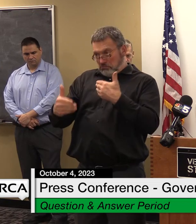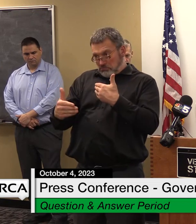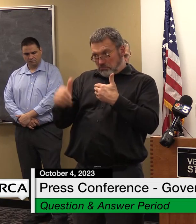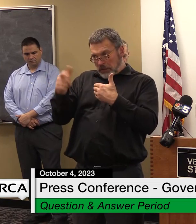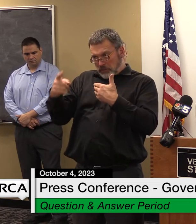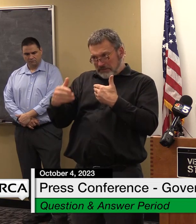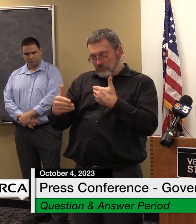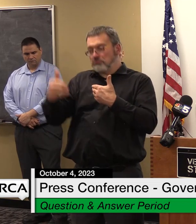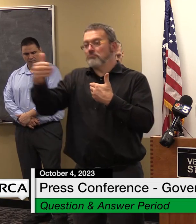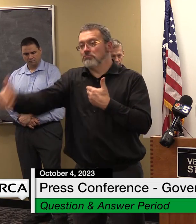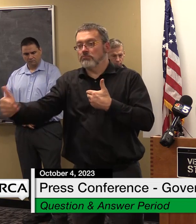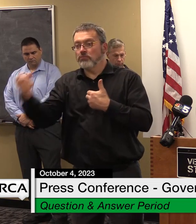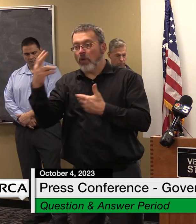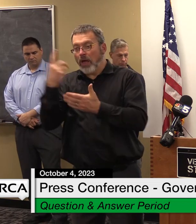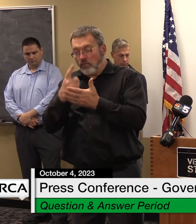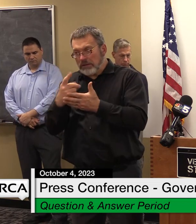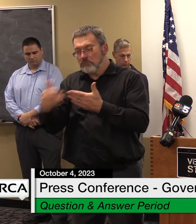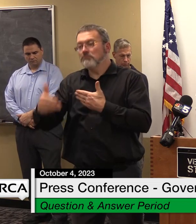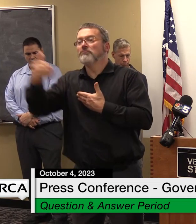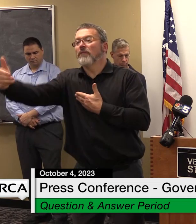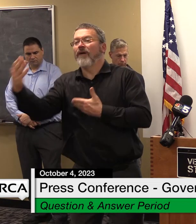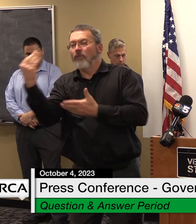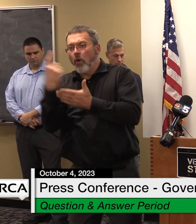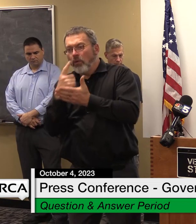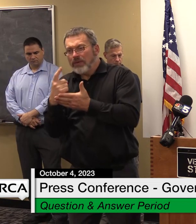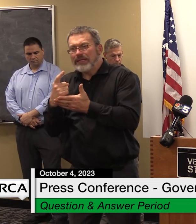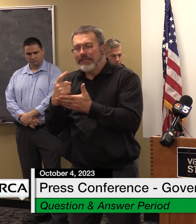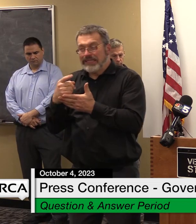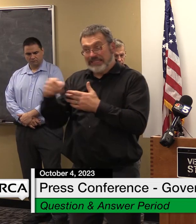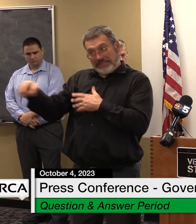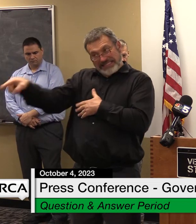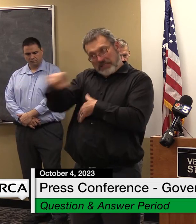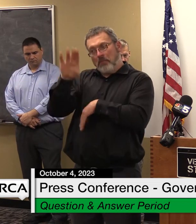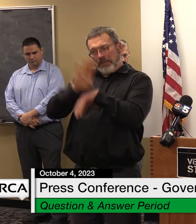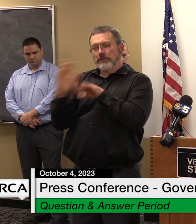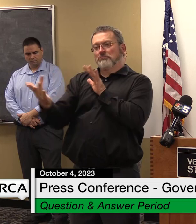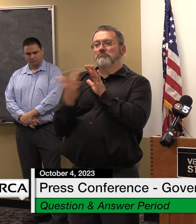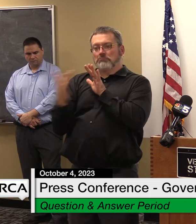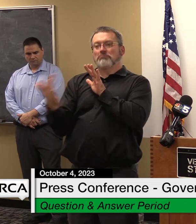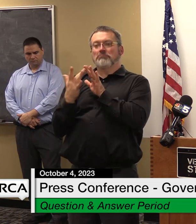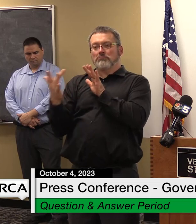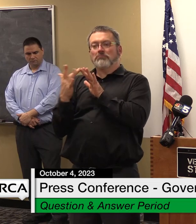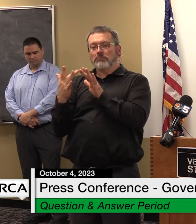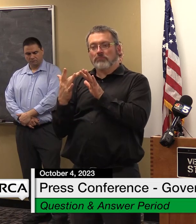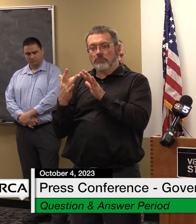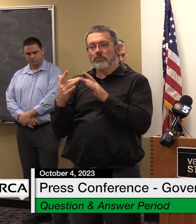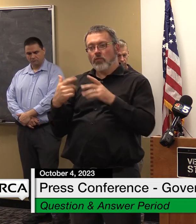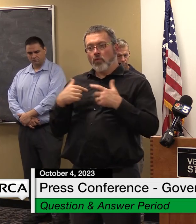14 weeks that have been in communication with us, and we would certainly love to hear from any companies